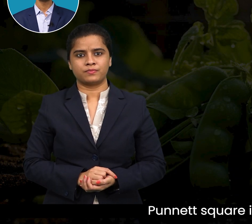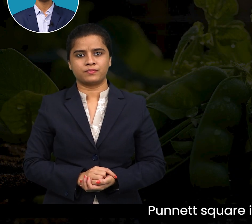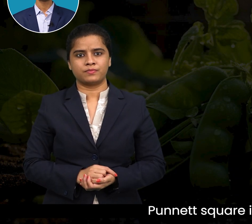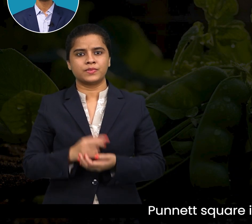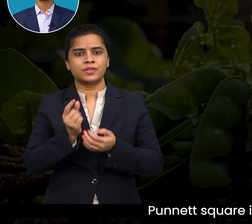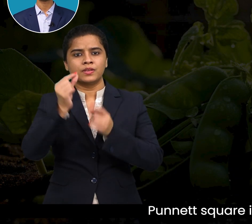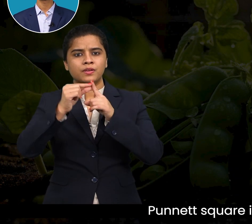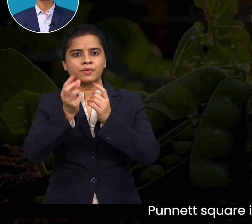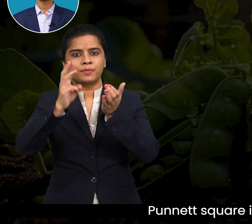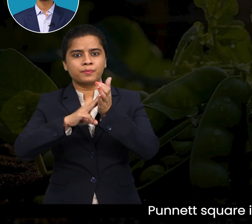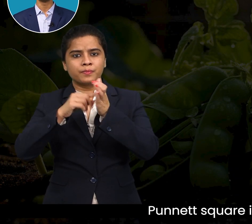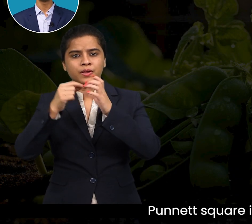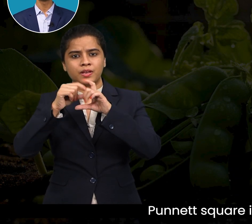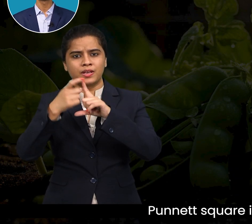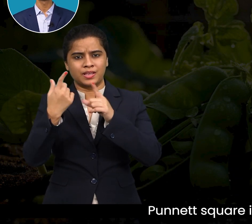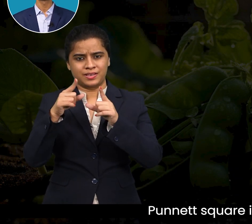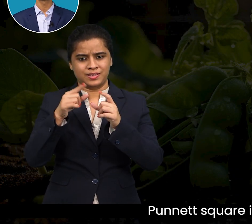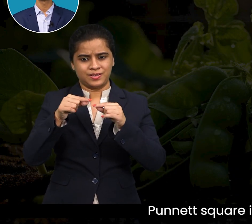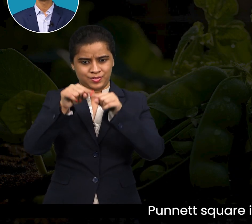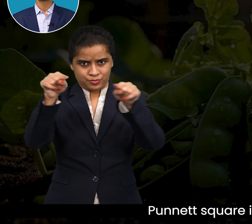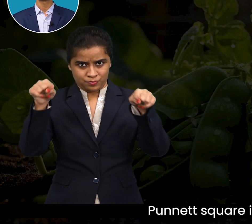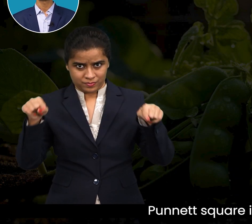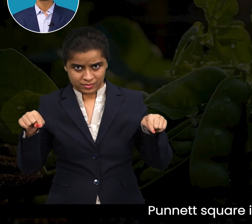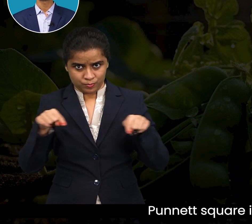Punnett square is a checkerboard